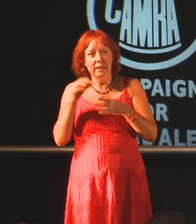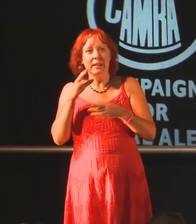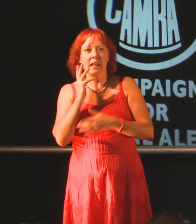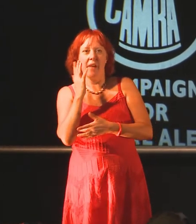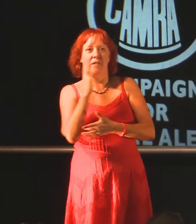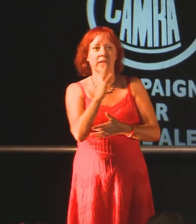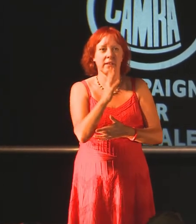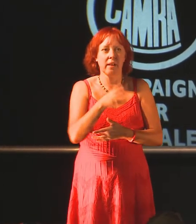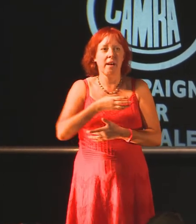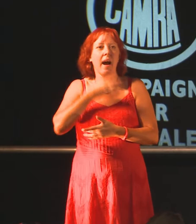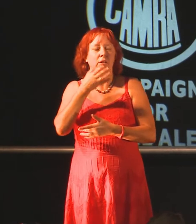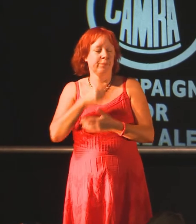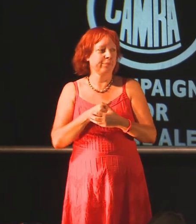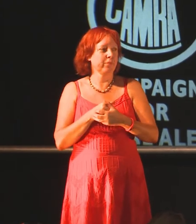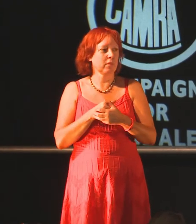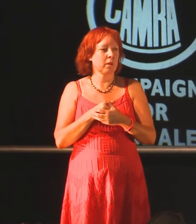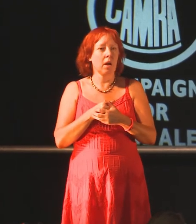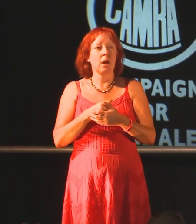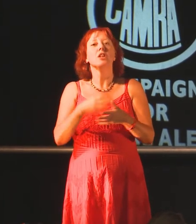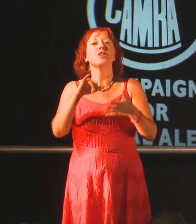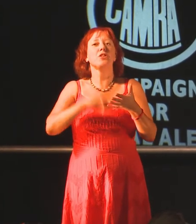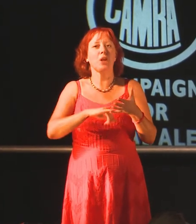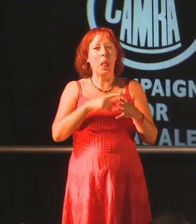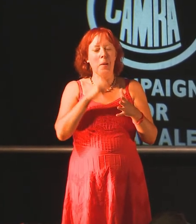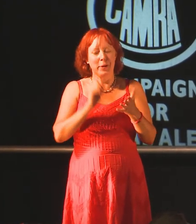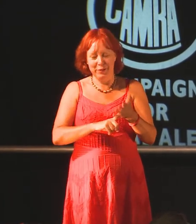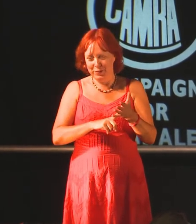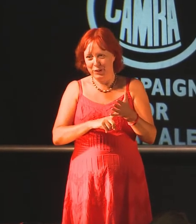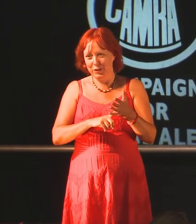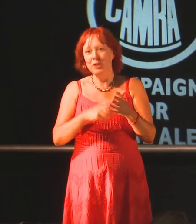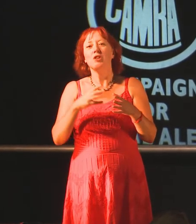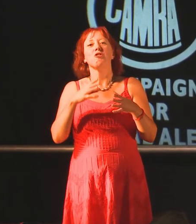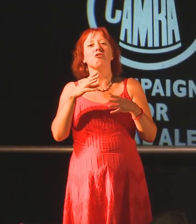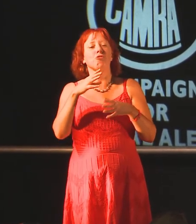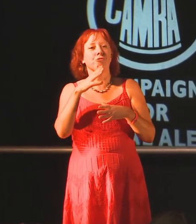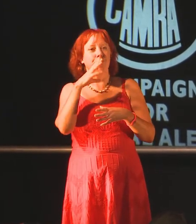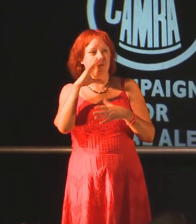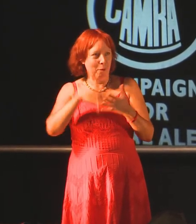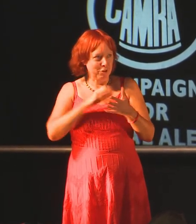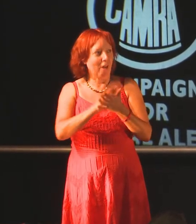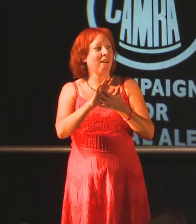Seafarer's Ale. And Salopian Shropshire Gold.